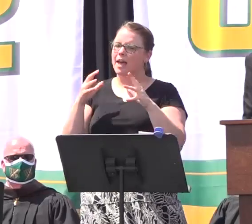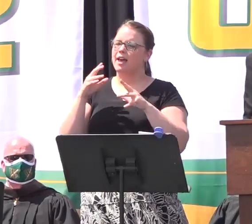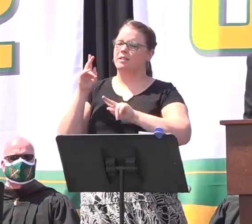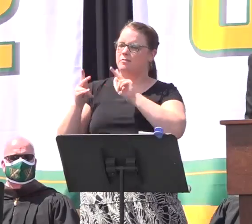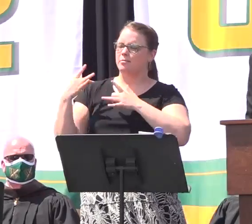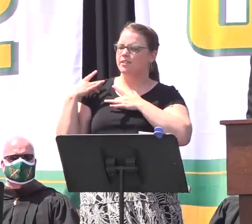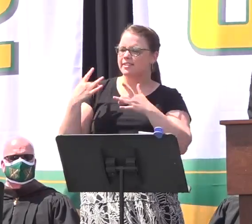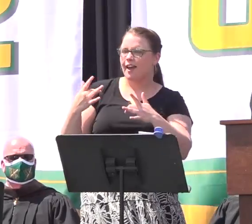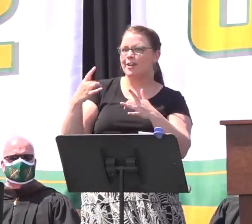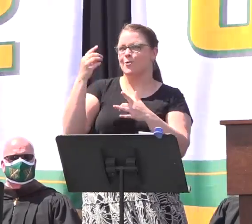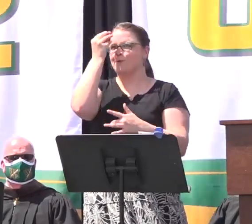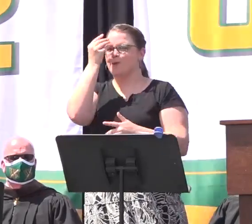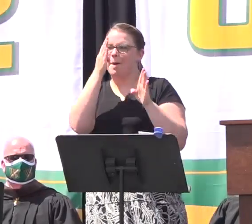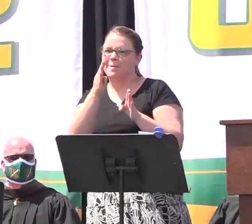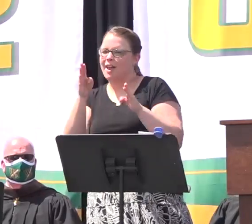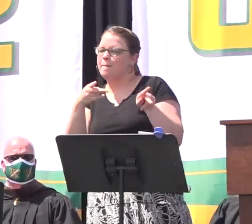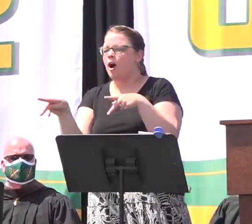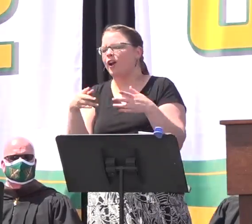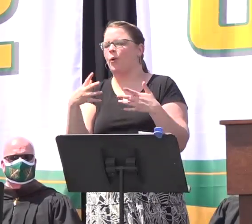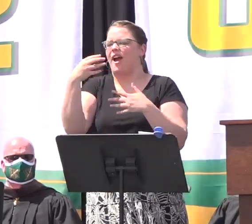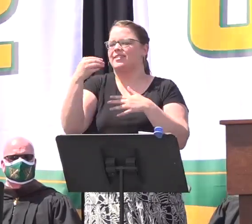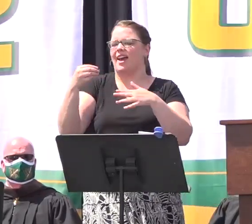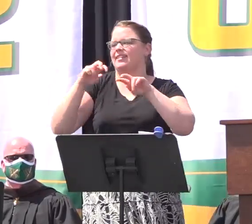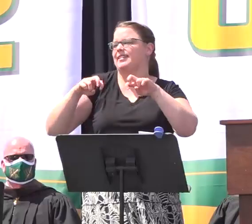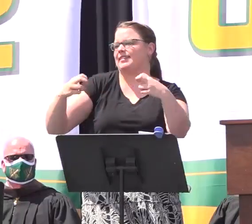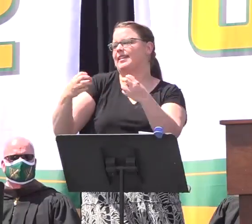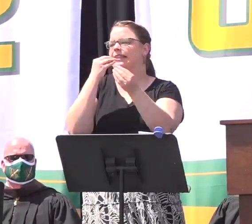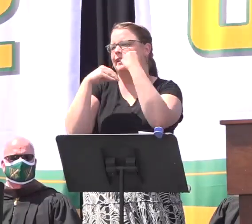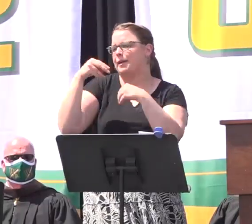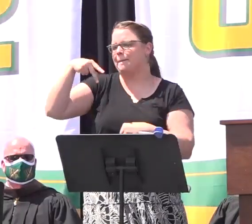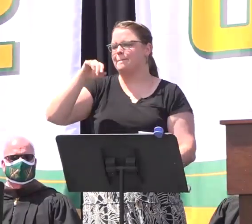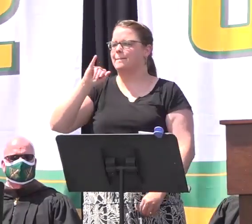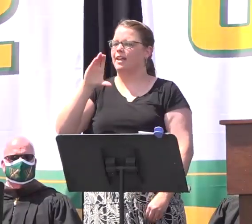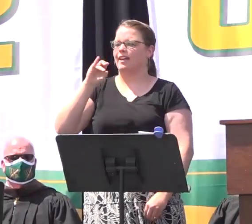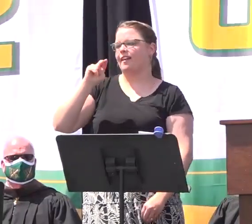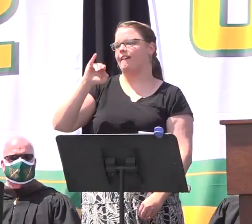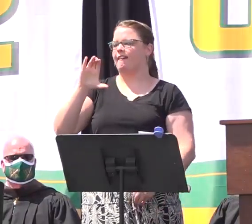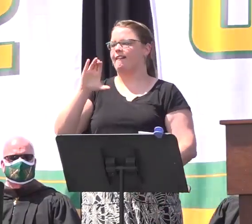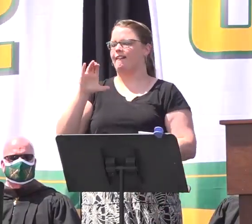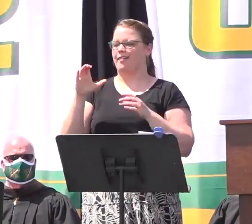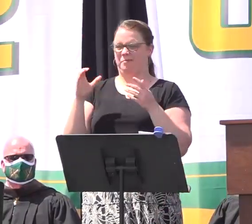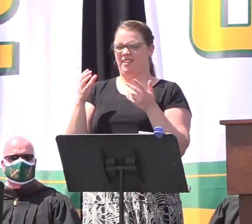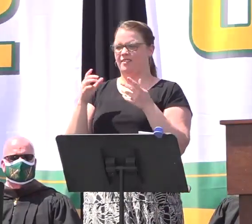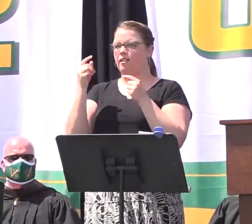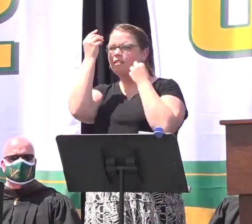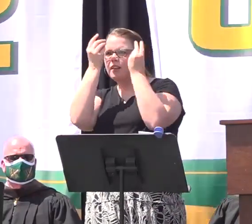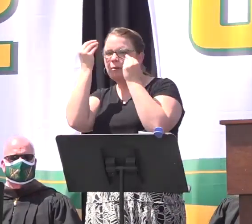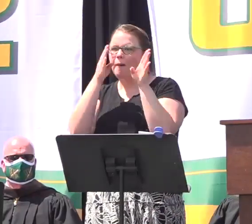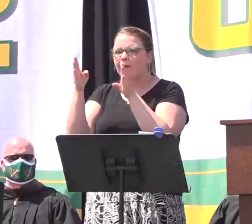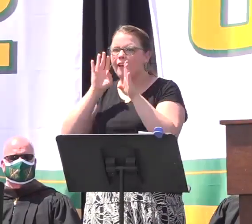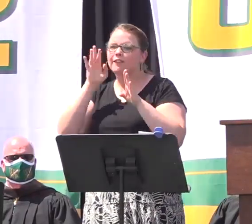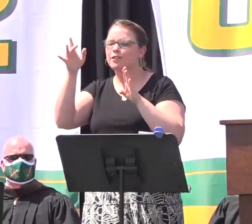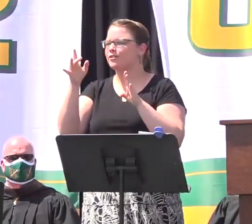Is that you? I don't think so. Another said we should keep our words soft and tender because tomorrow we